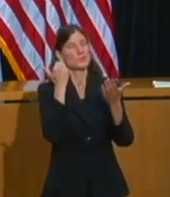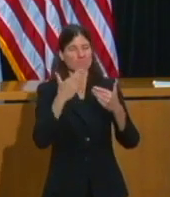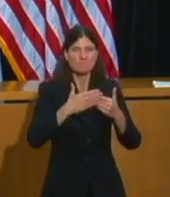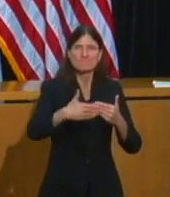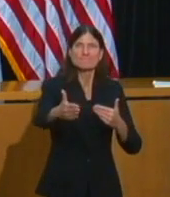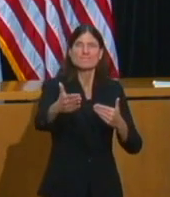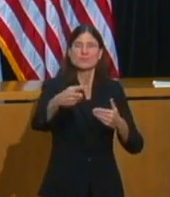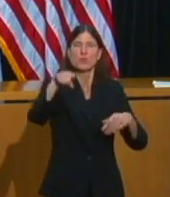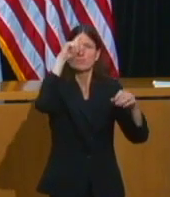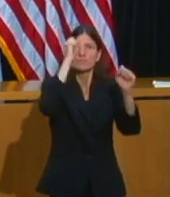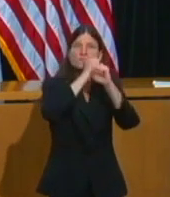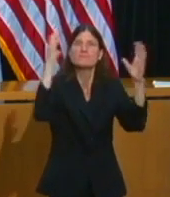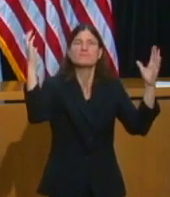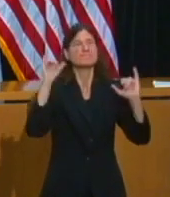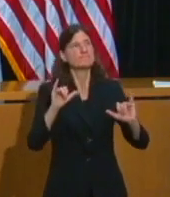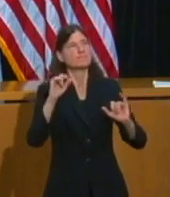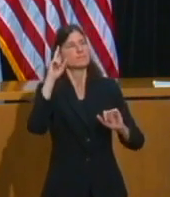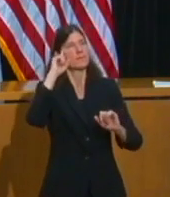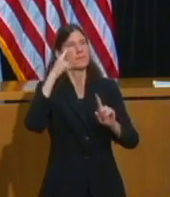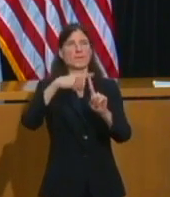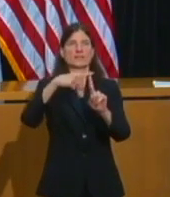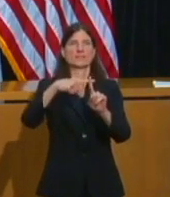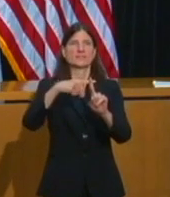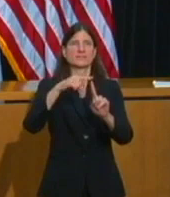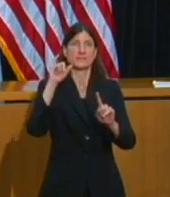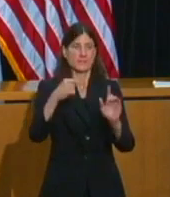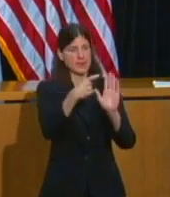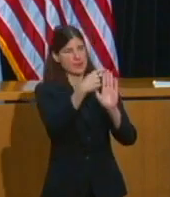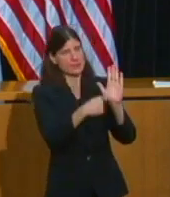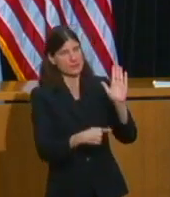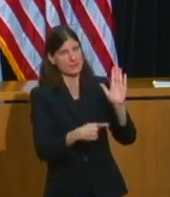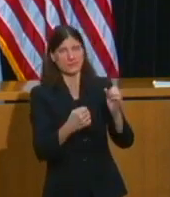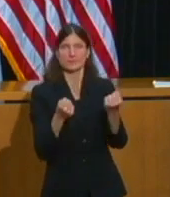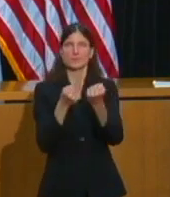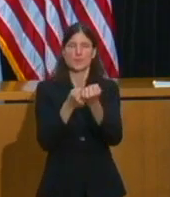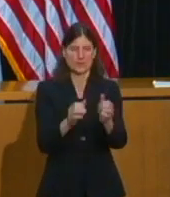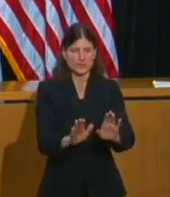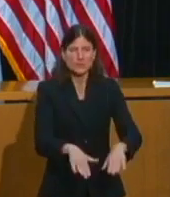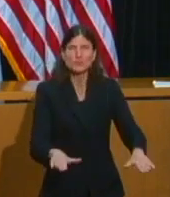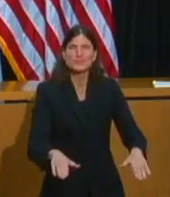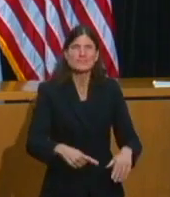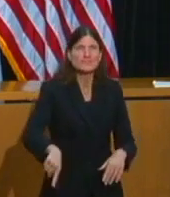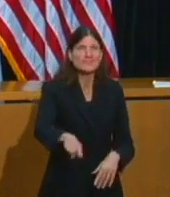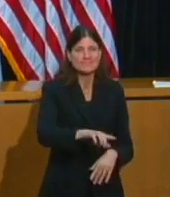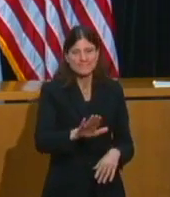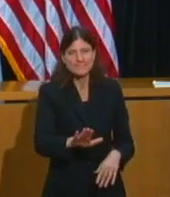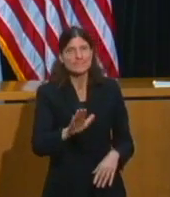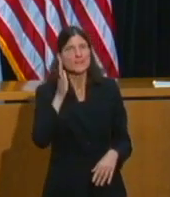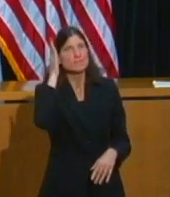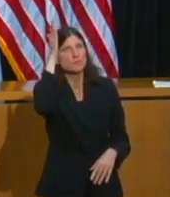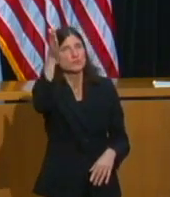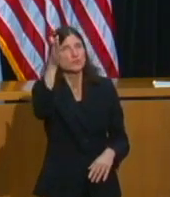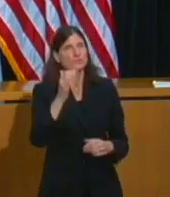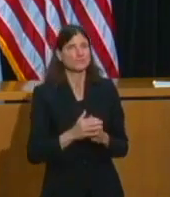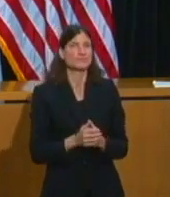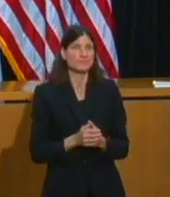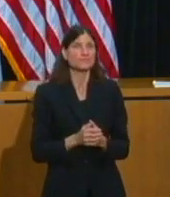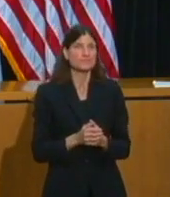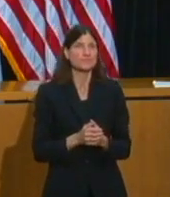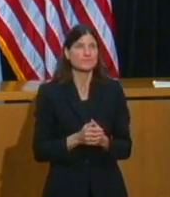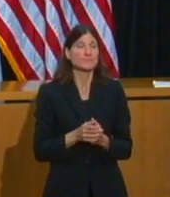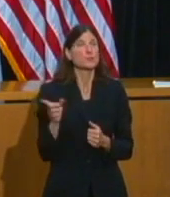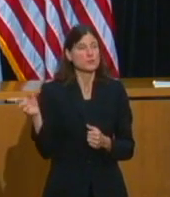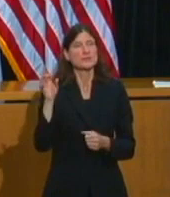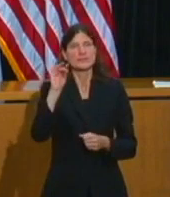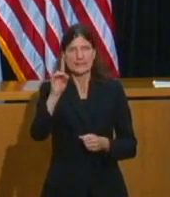to reopen youth and child serving programs. And that is what Commissioner Sam has put forth and we've put forth in the public so that our